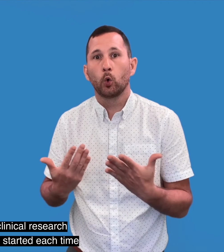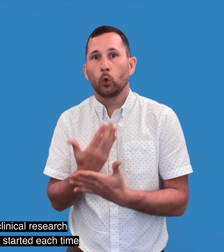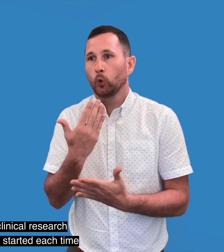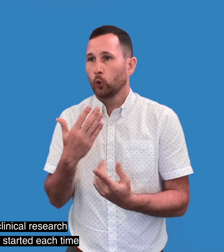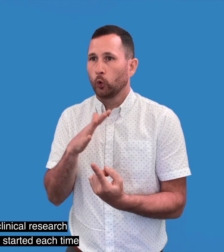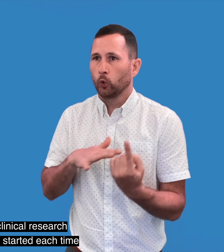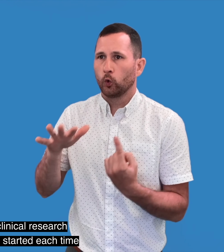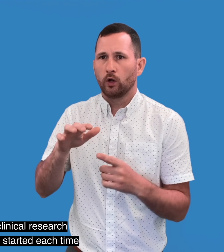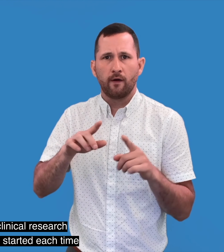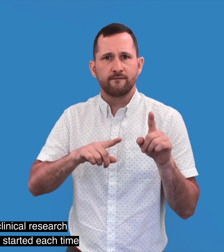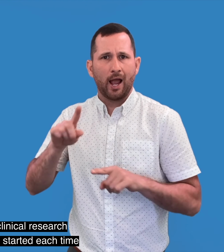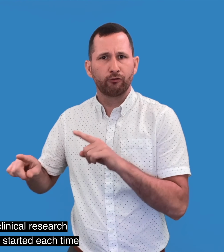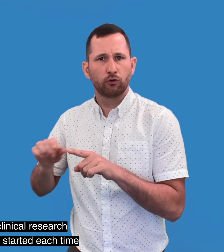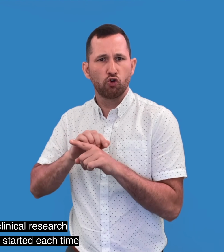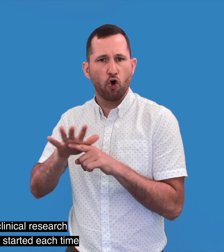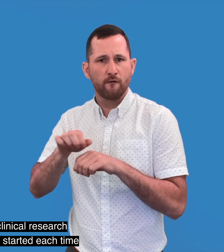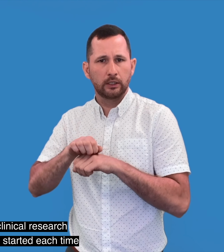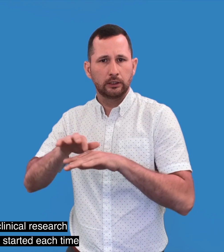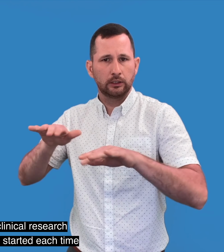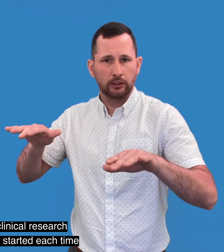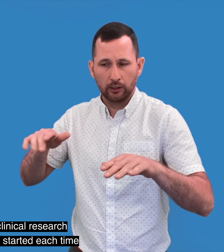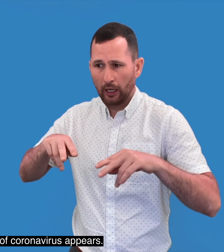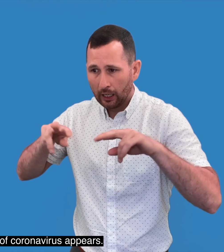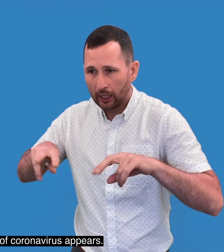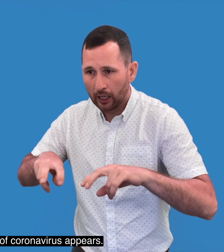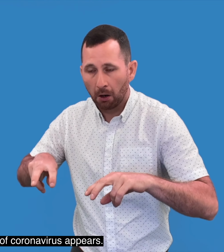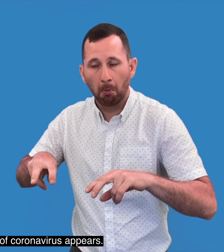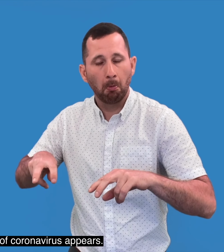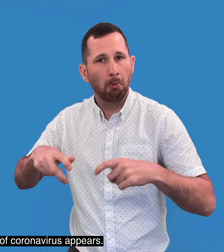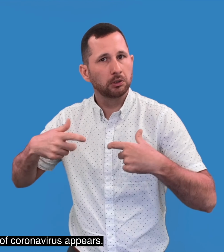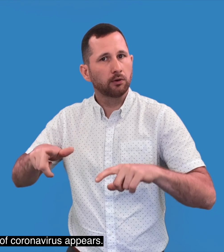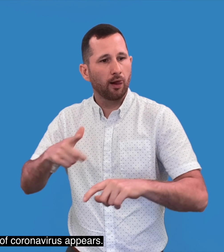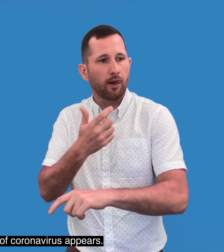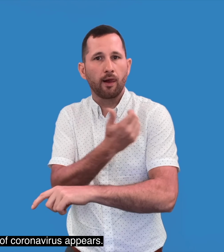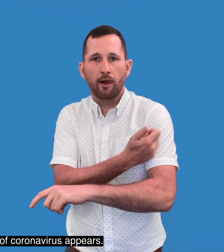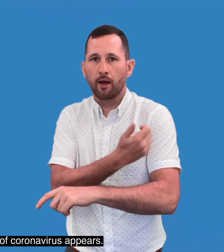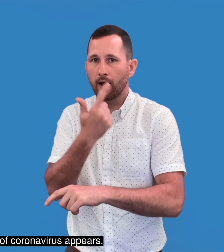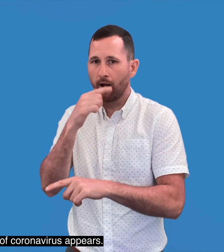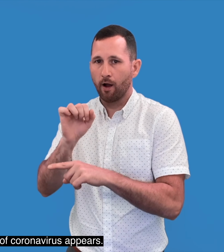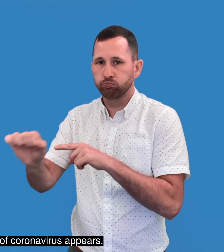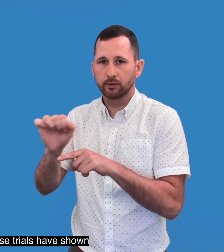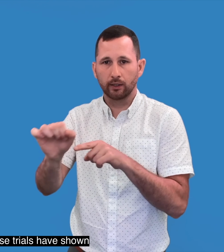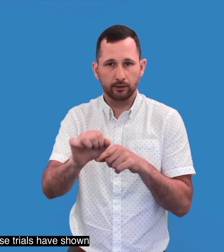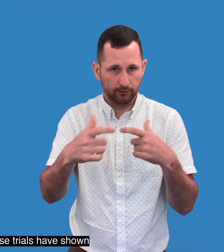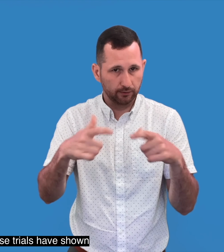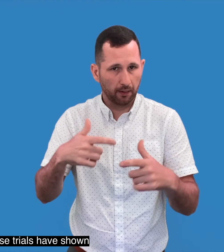New clinical research trials are started each time a new variant of coronavirus appears. And so these trials